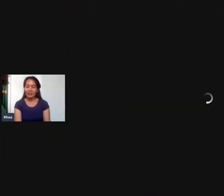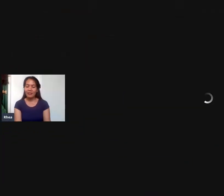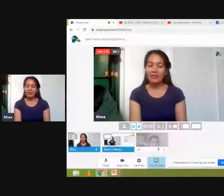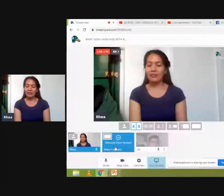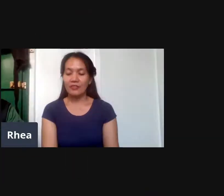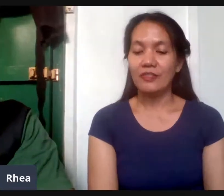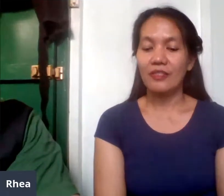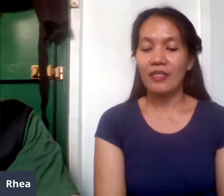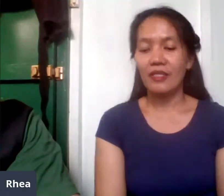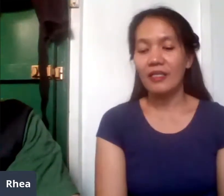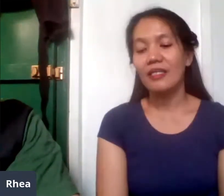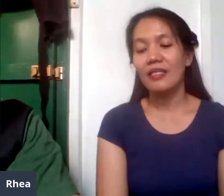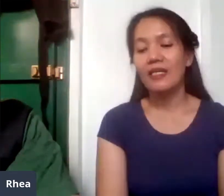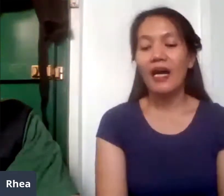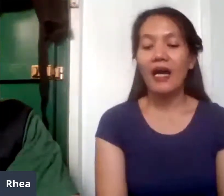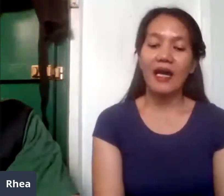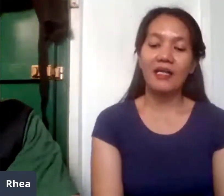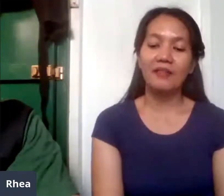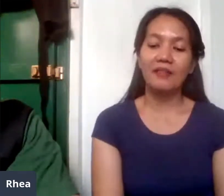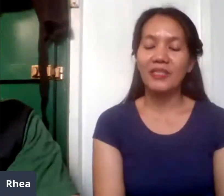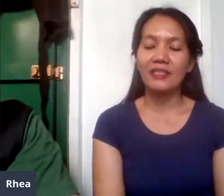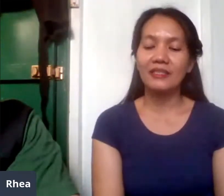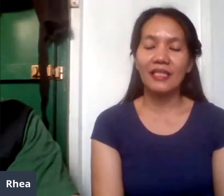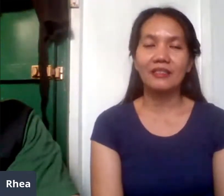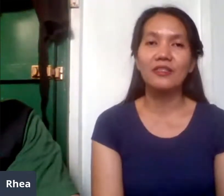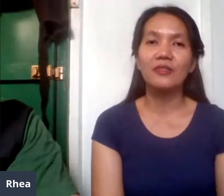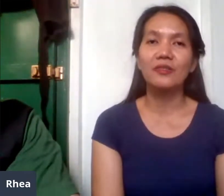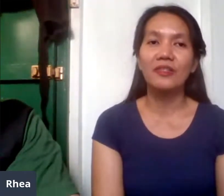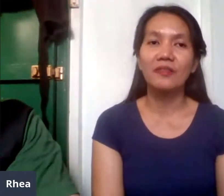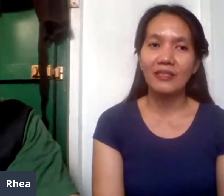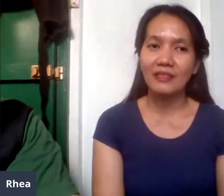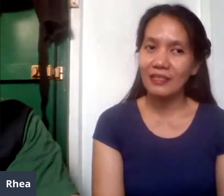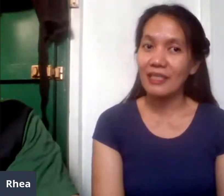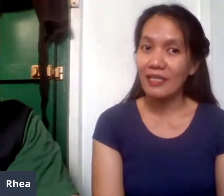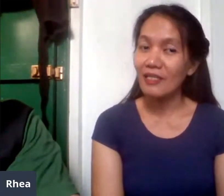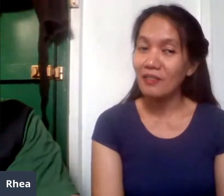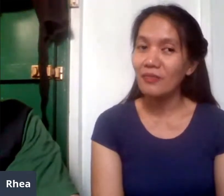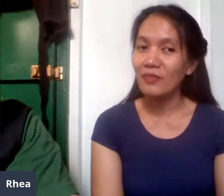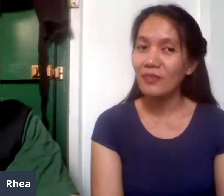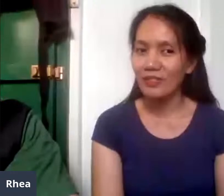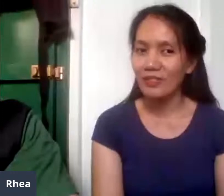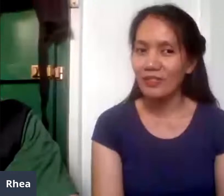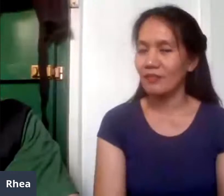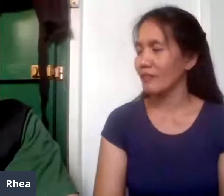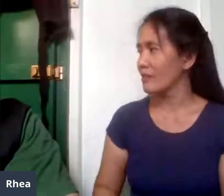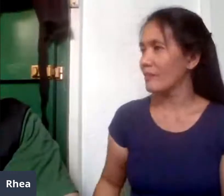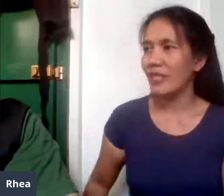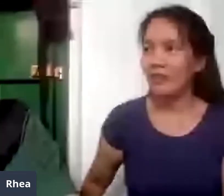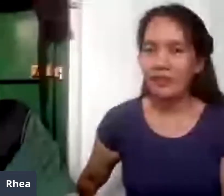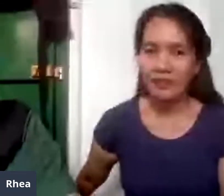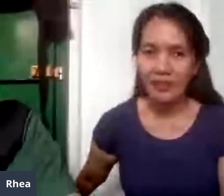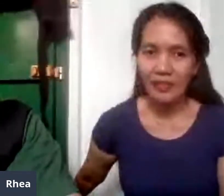PNASLI. Today, I'll be discussing to you the basic sign language.